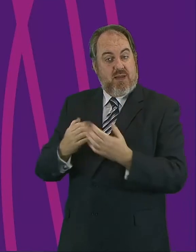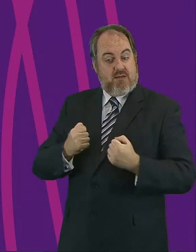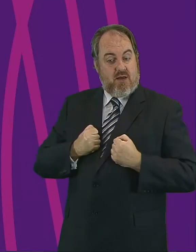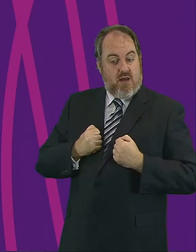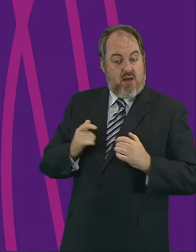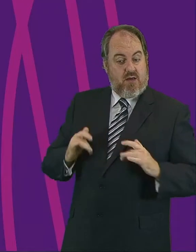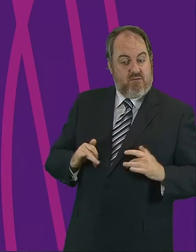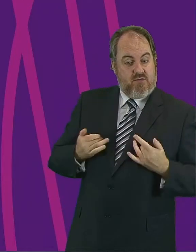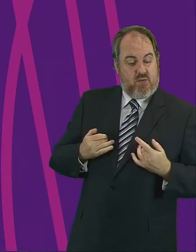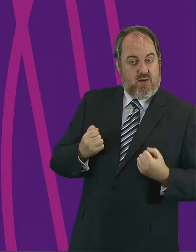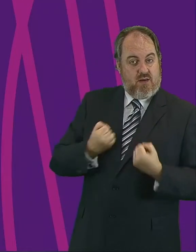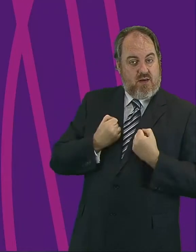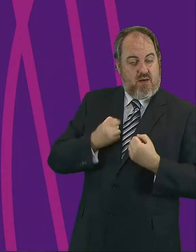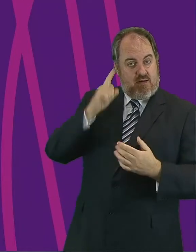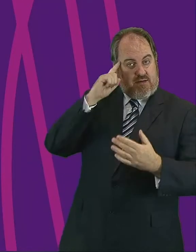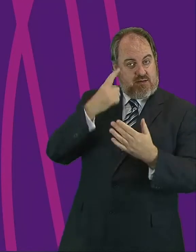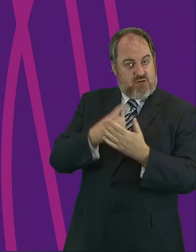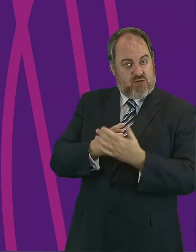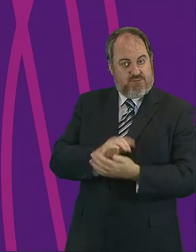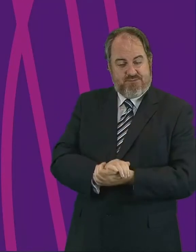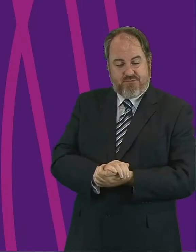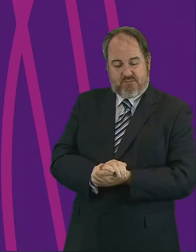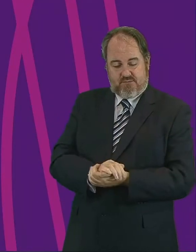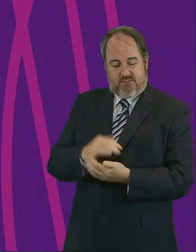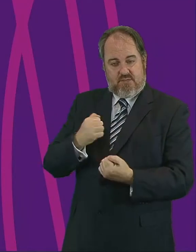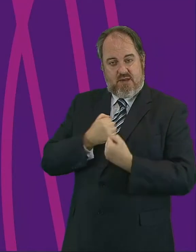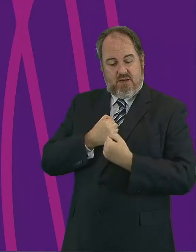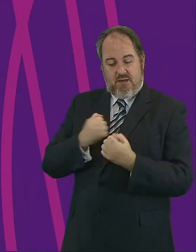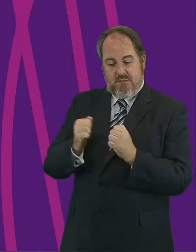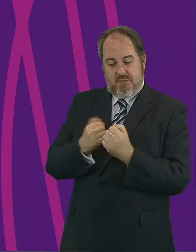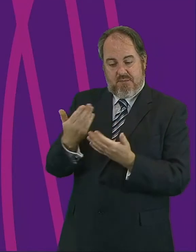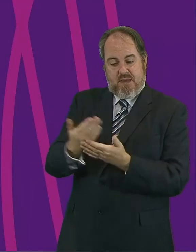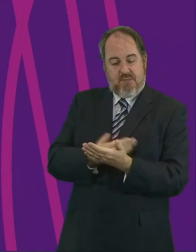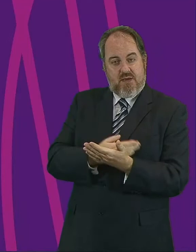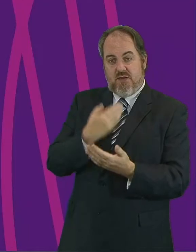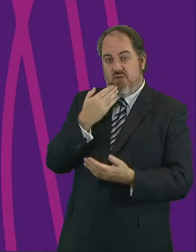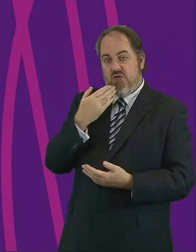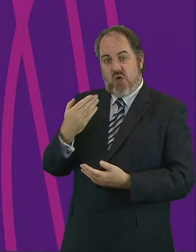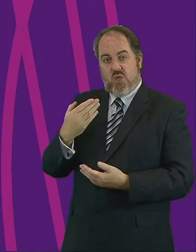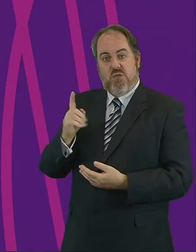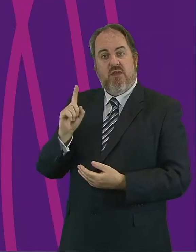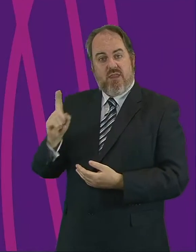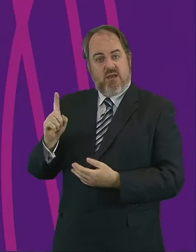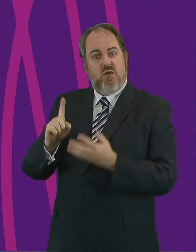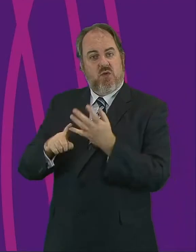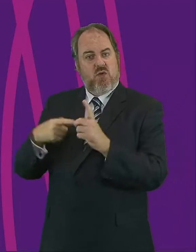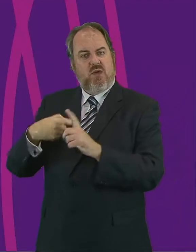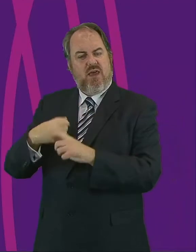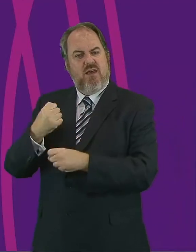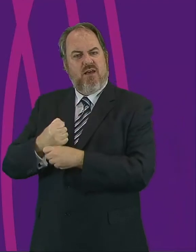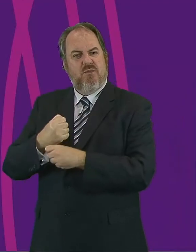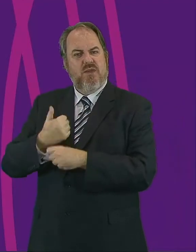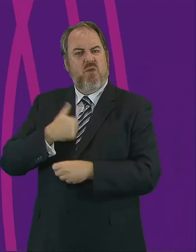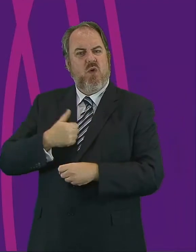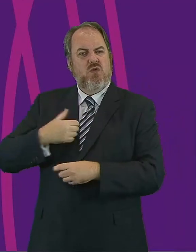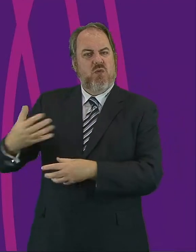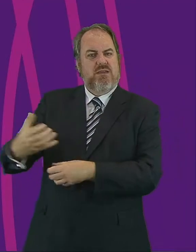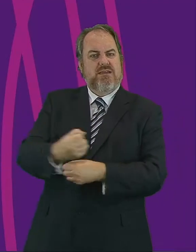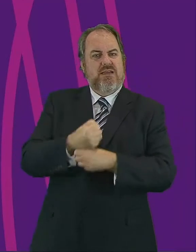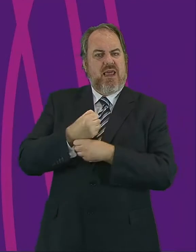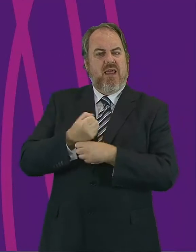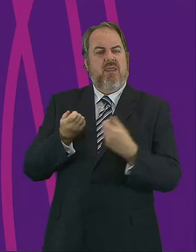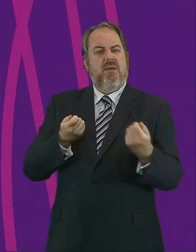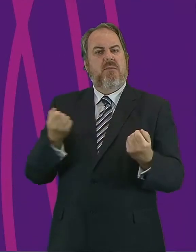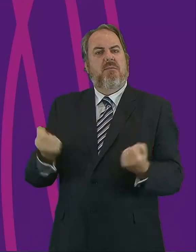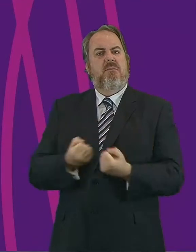of our constitutional system. The paper also makes clear the intentions of the UK Government to centralise control in other areas.